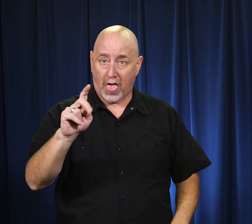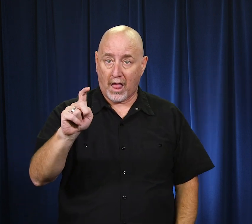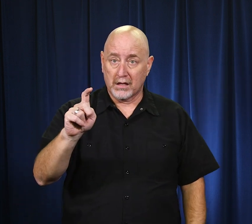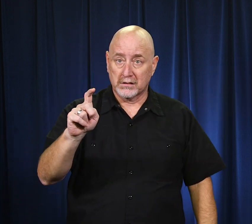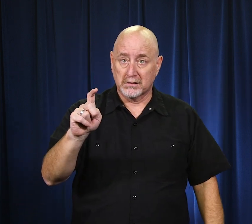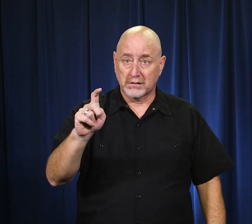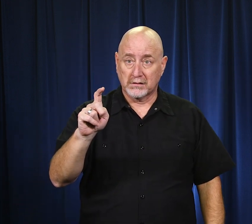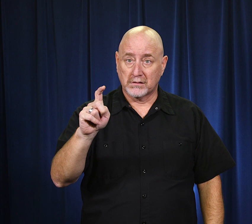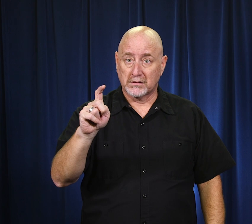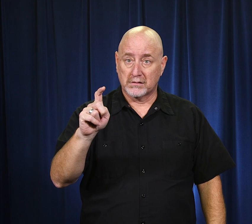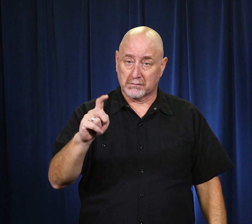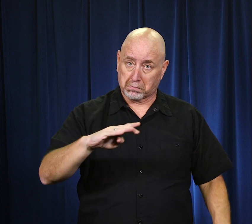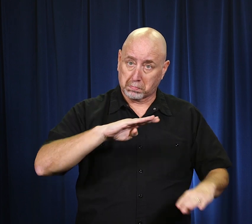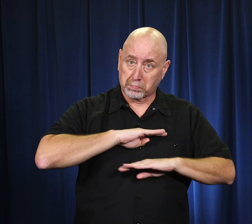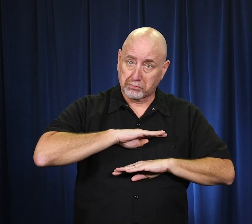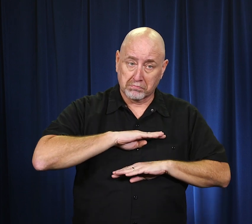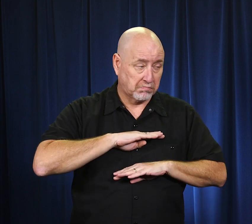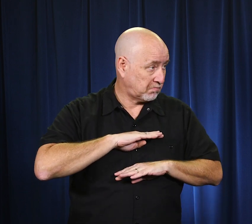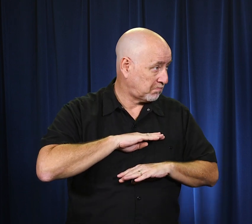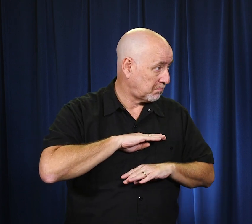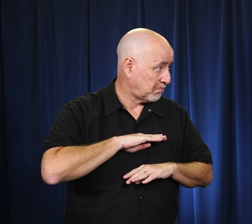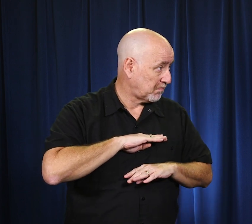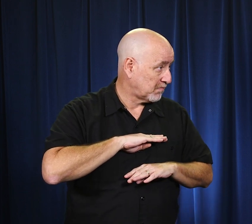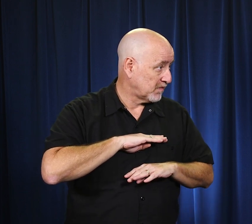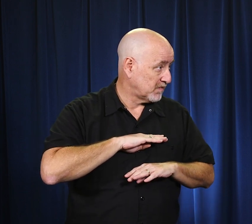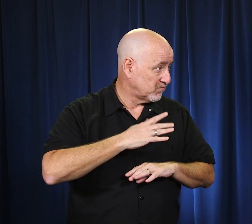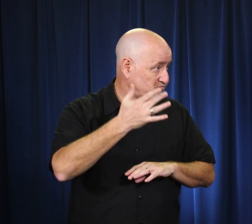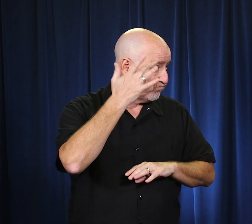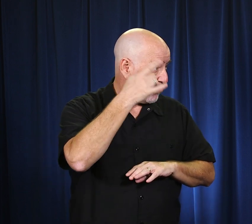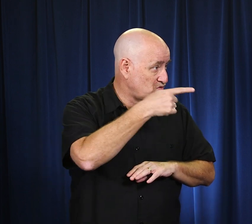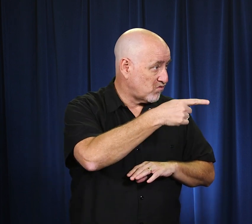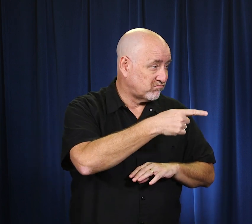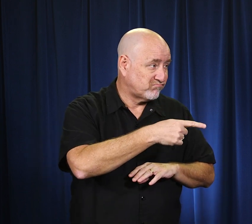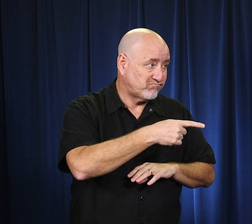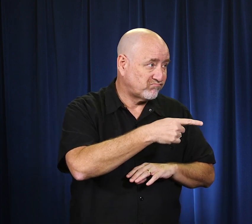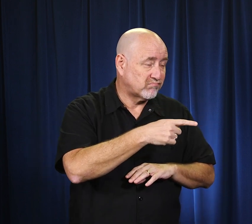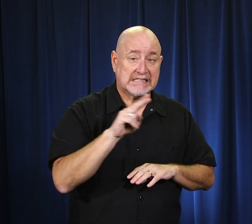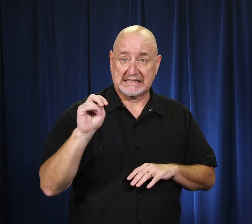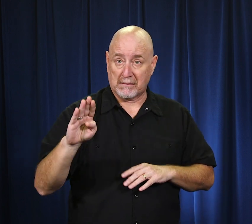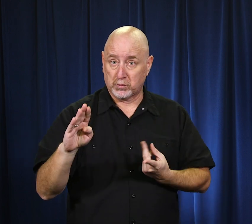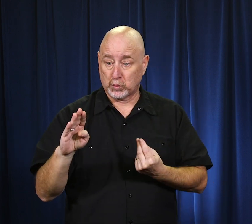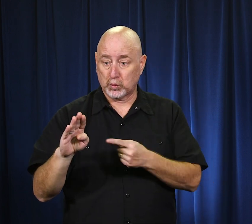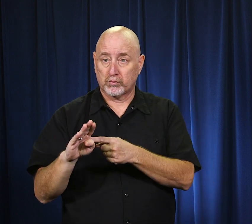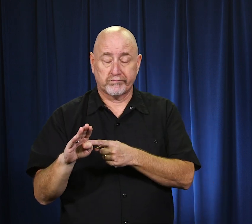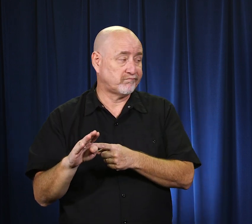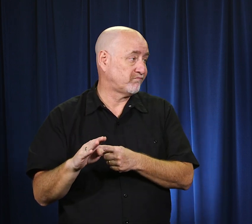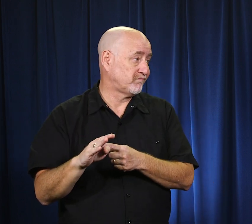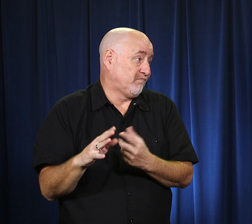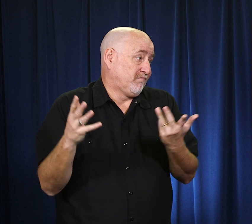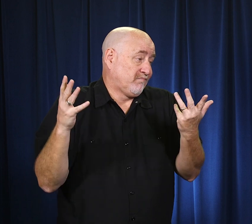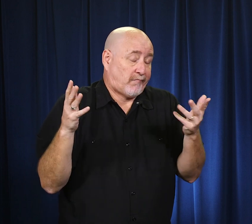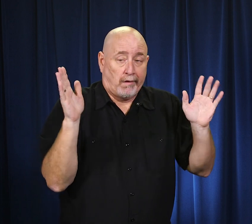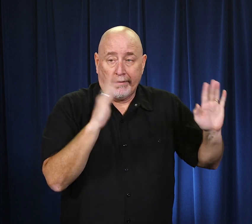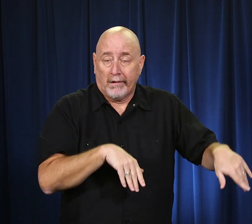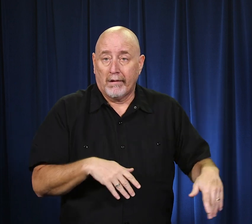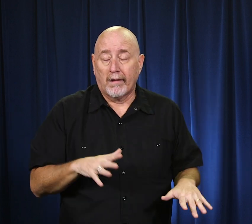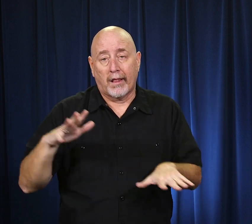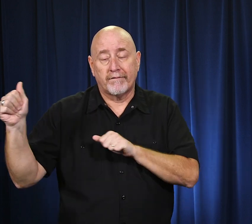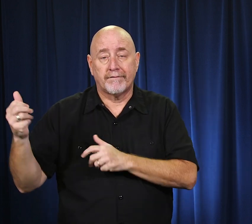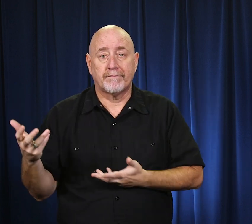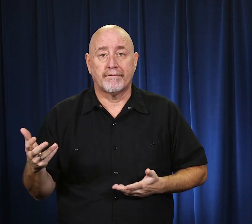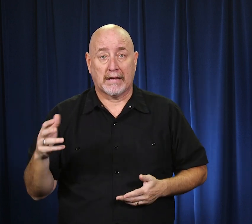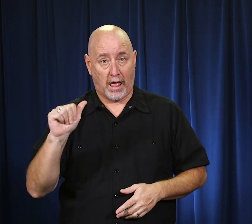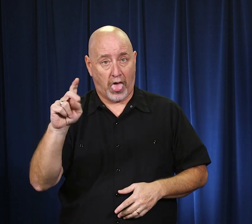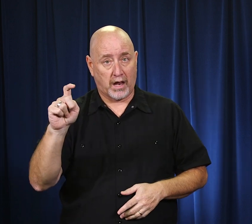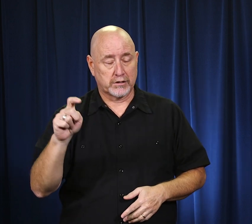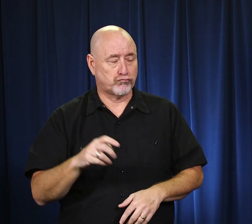Now, Alexander the Great was not easily thwarted, and he did not do what Nebuchadnezzar did. Nebuchadnezzar basically said, "Oh, well,"